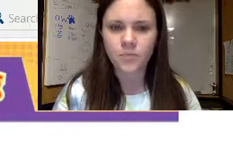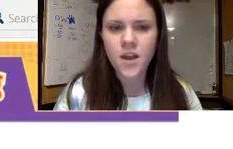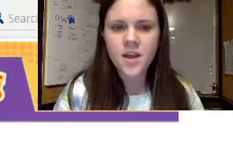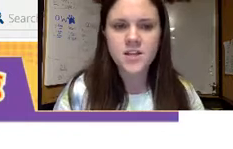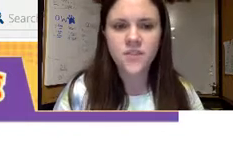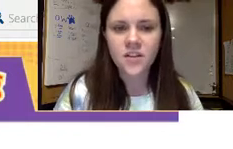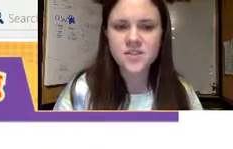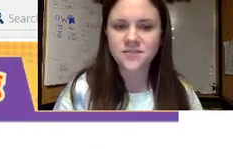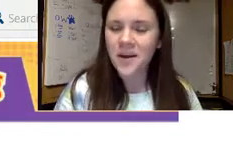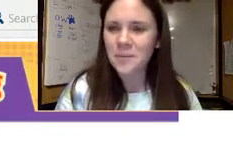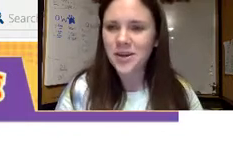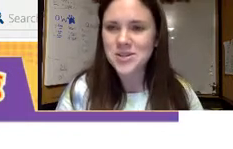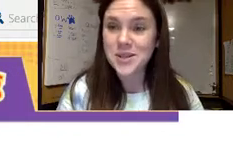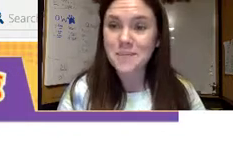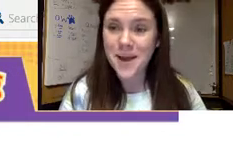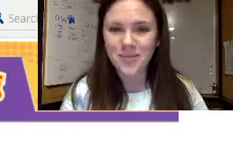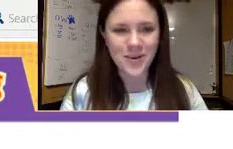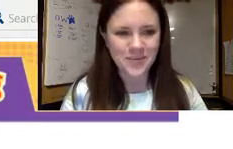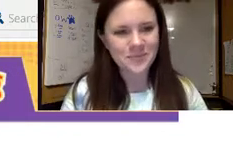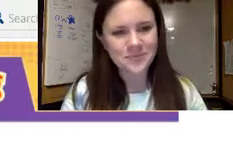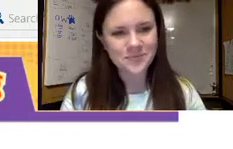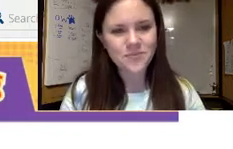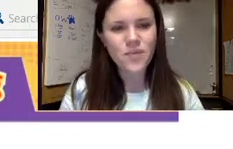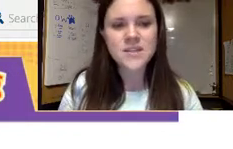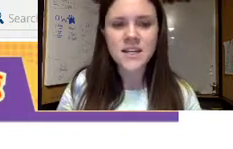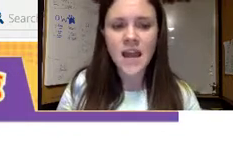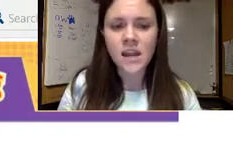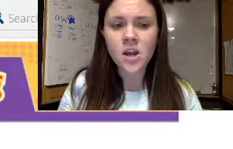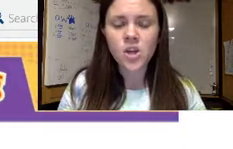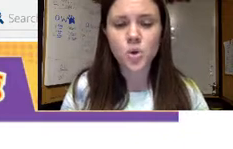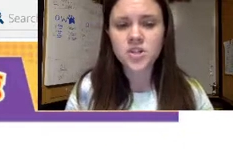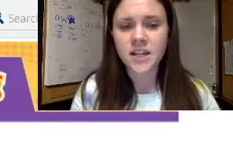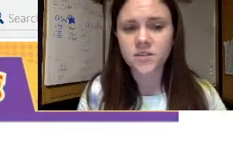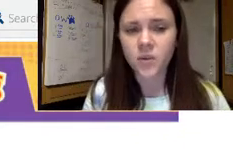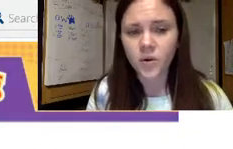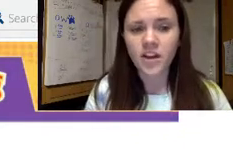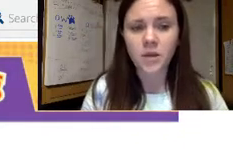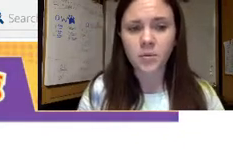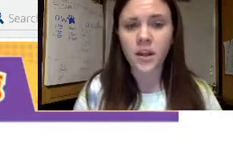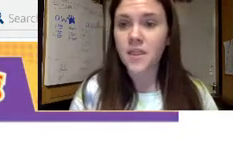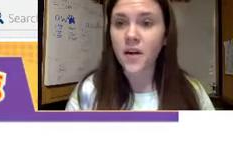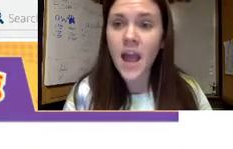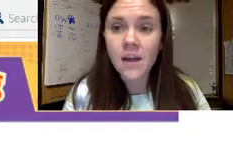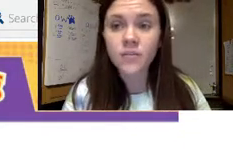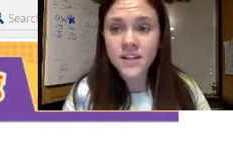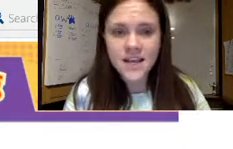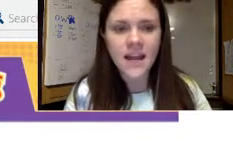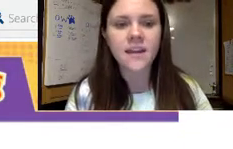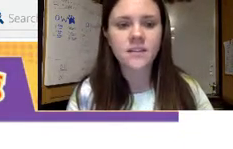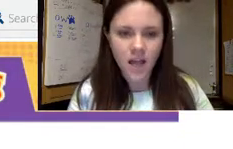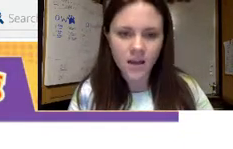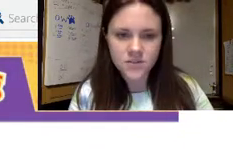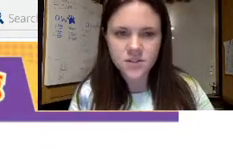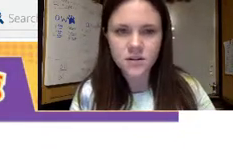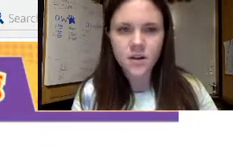up. His fathers developed pictures in their bathroom. Today, George likes to photograph people in their